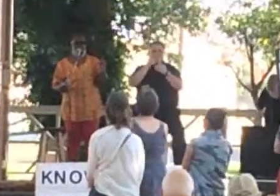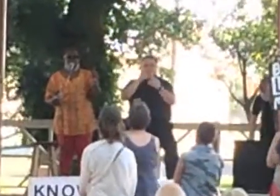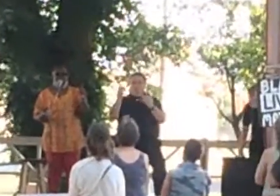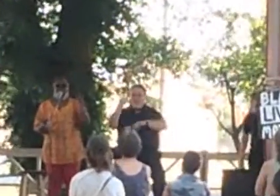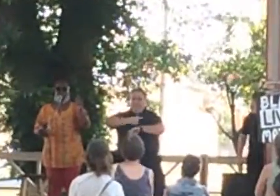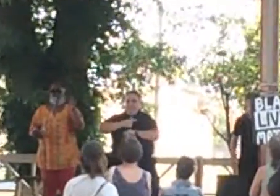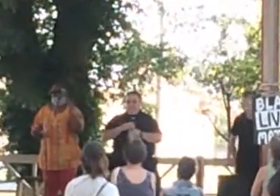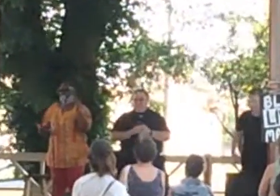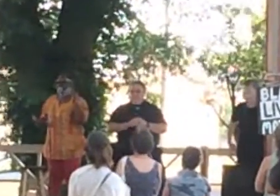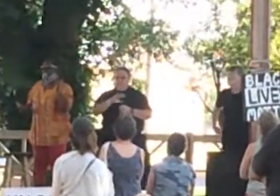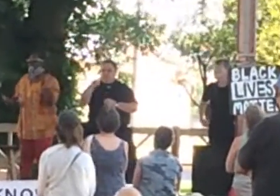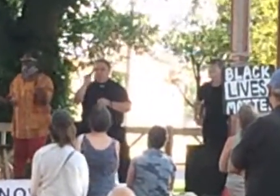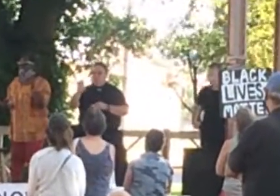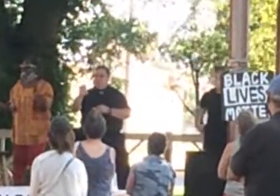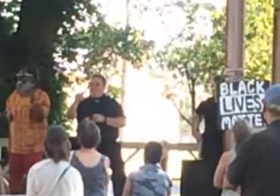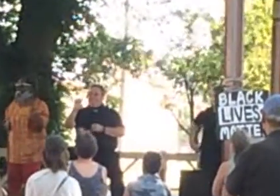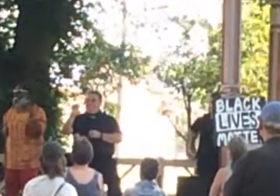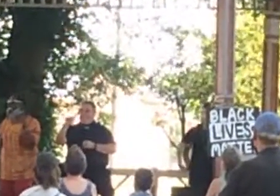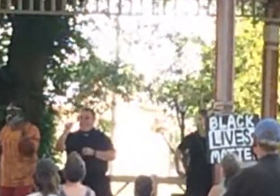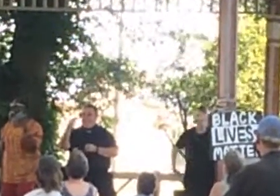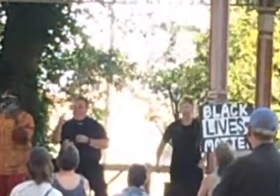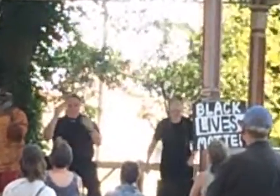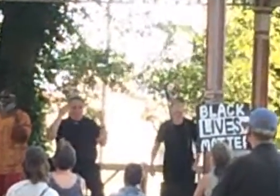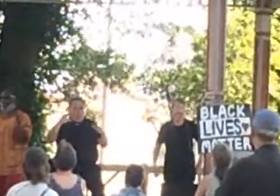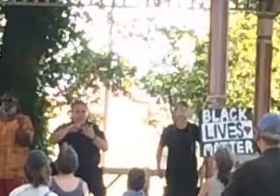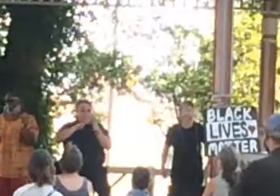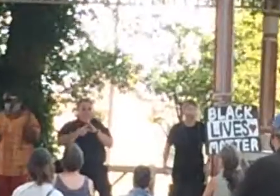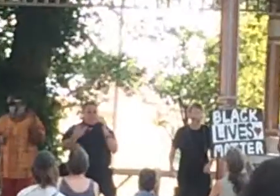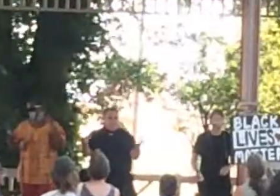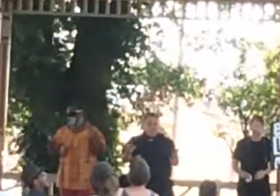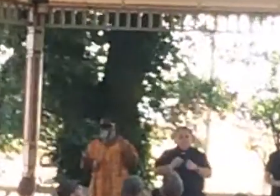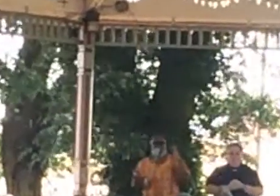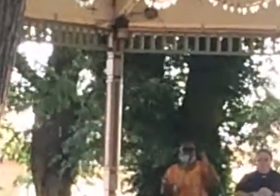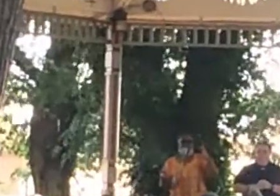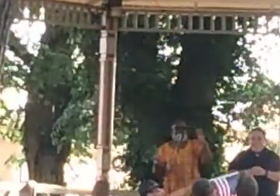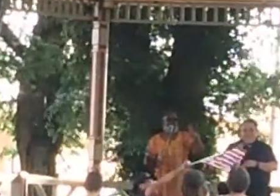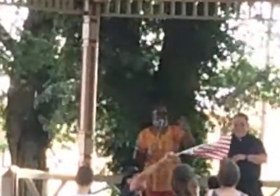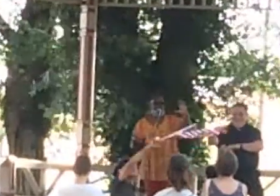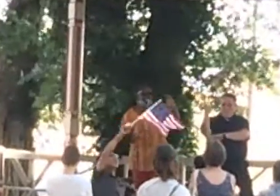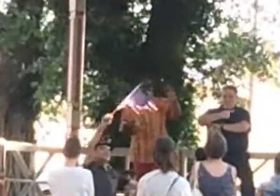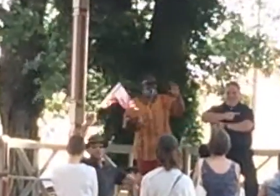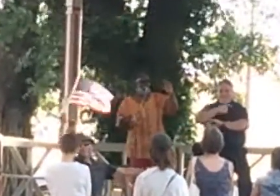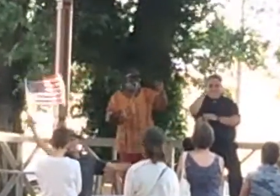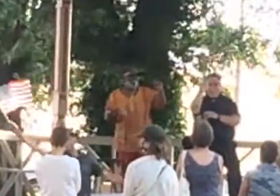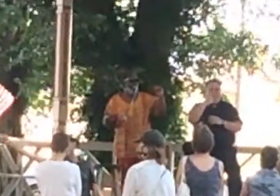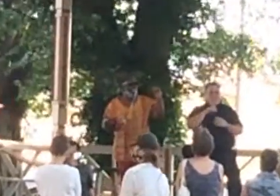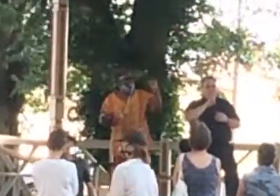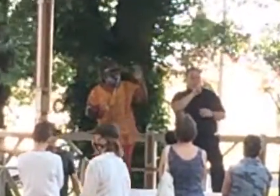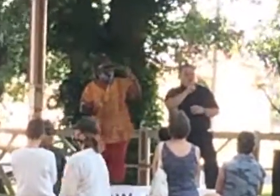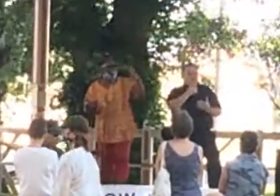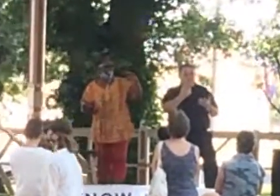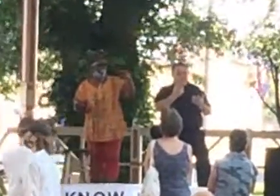day. It's Juneteenth. And if you don't know what Juneteenth is, it is the day that blacks were